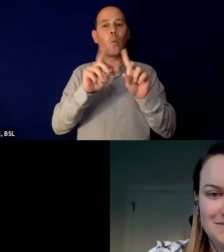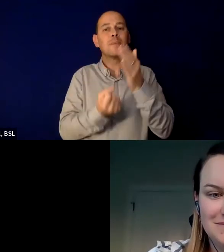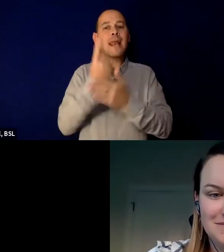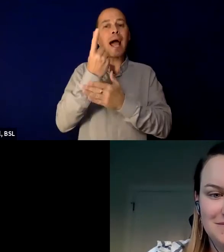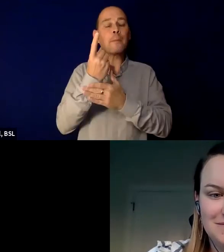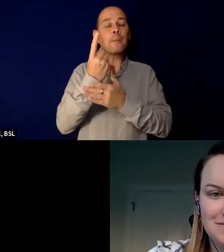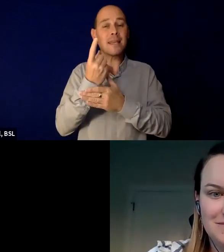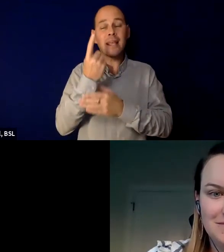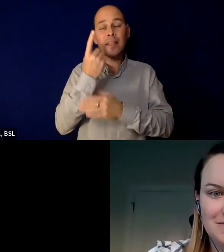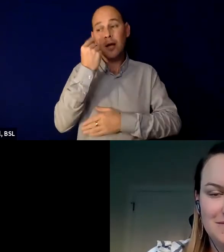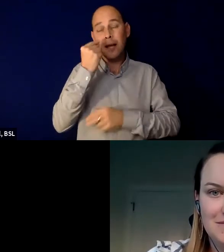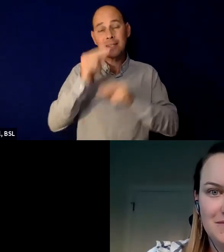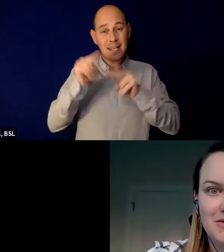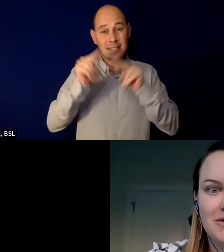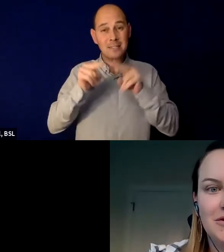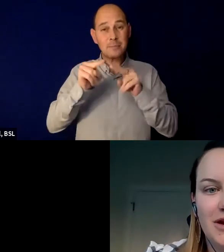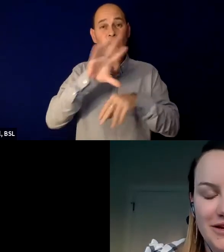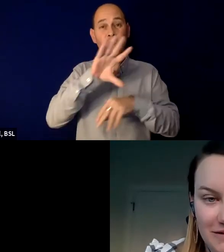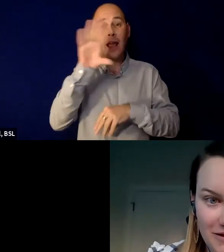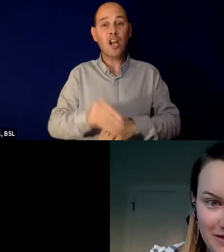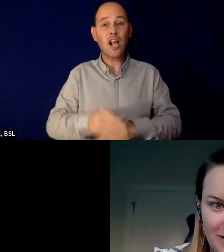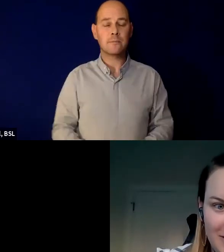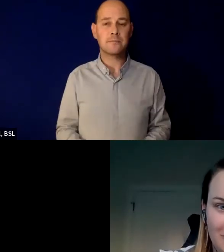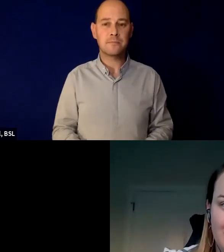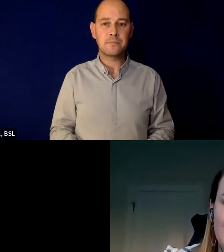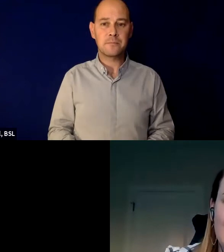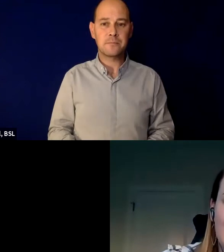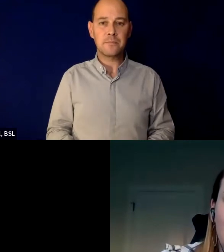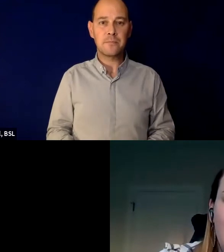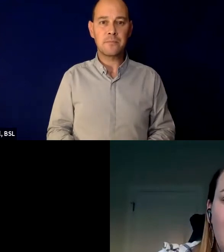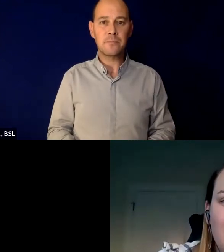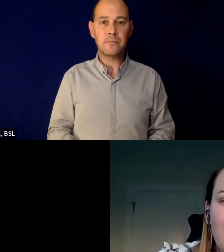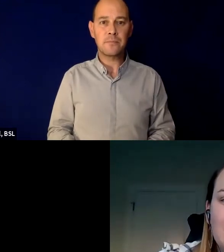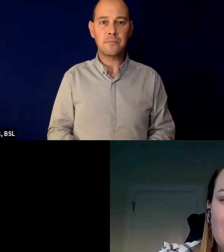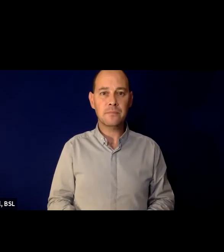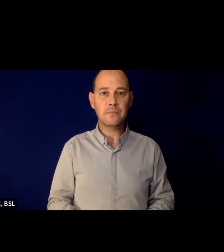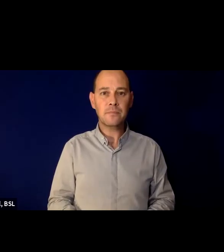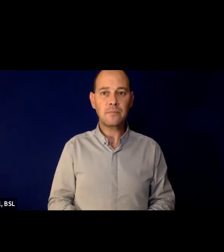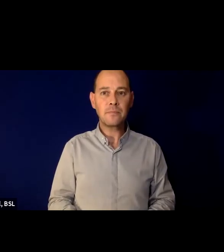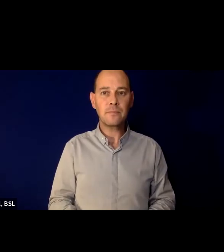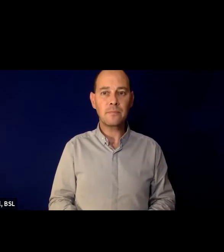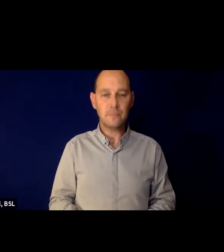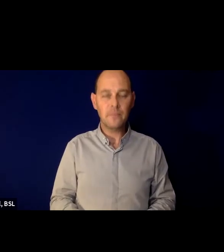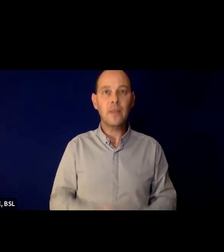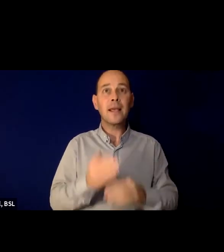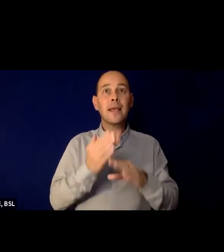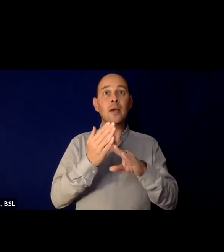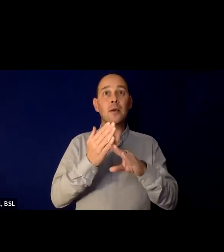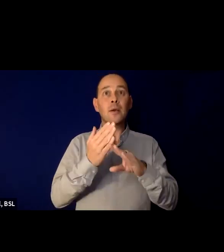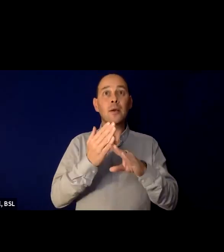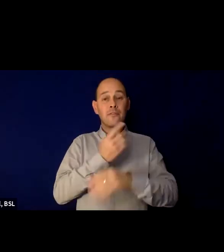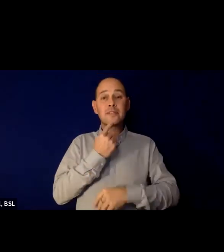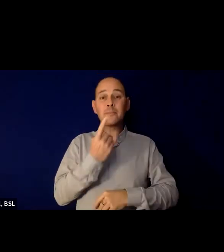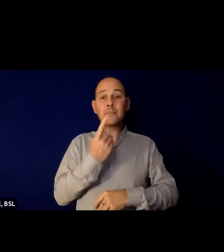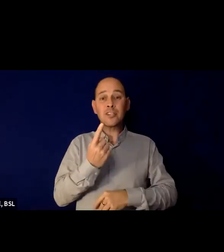assessments across Africa. Great, thank you, Louise. As previously mentioned, CHI has